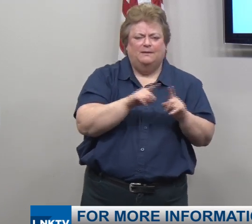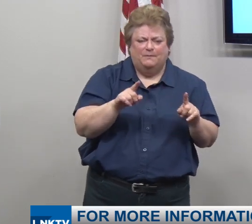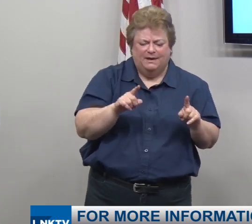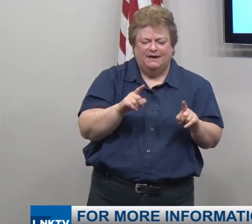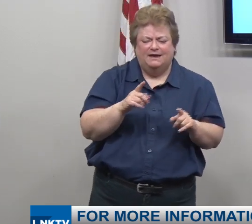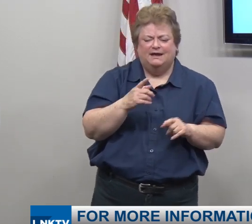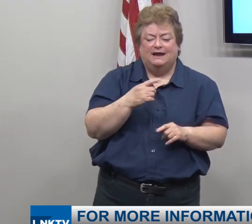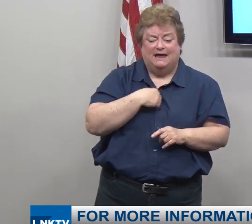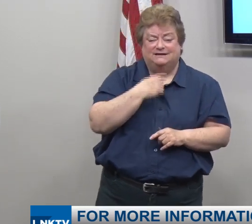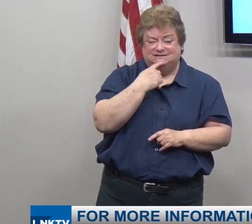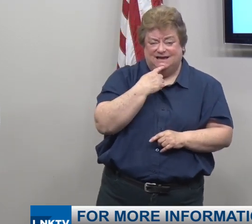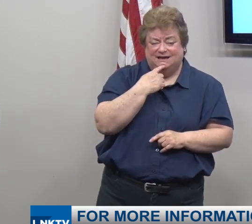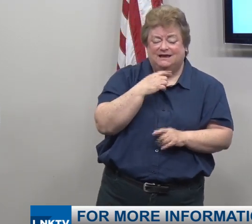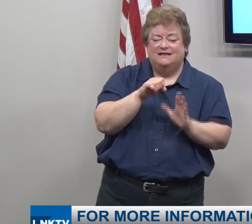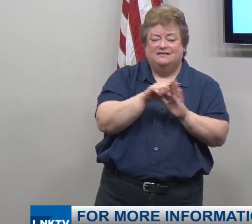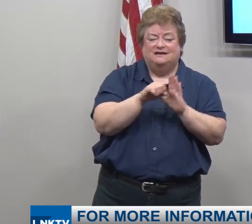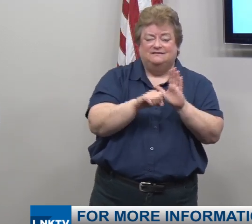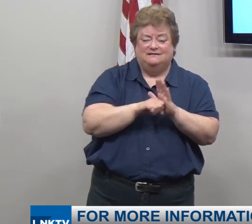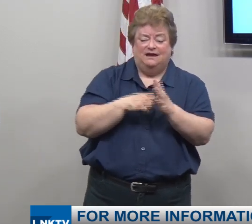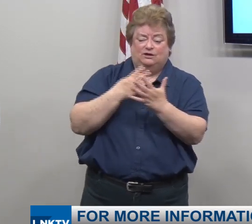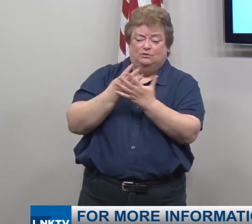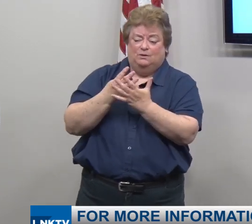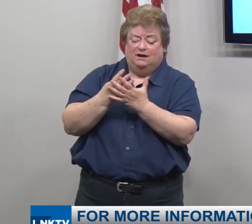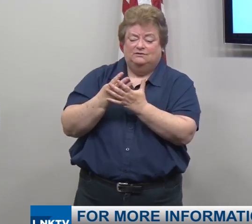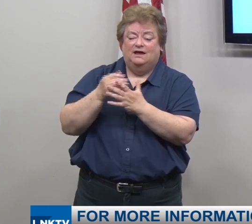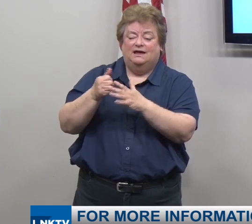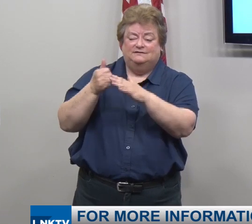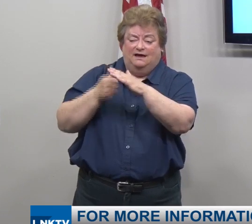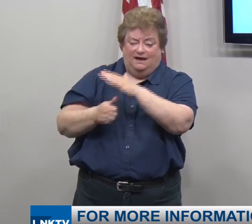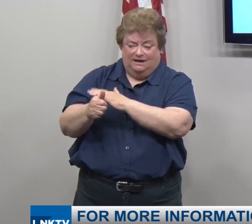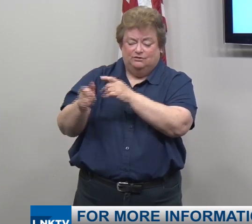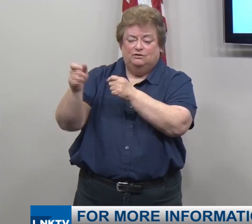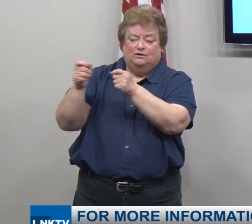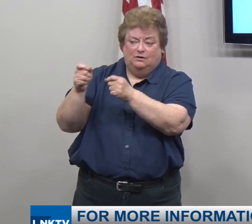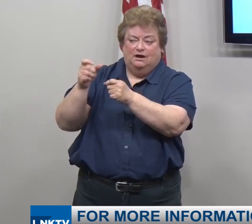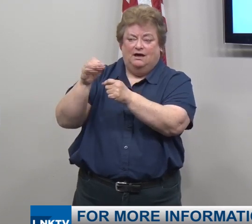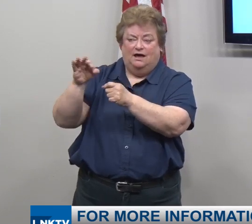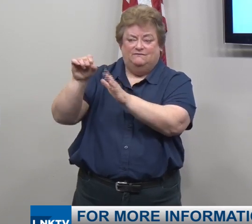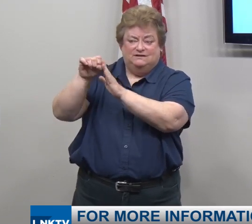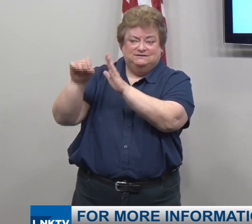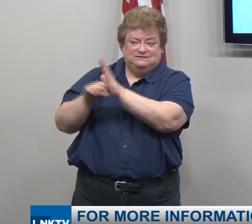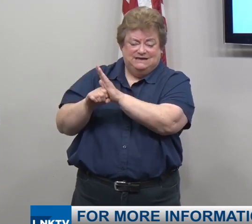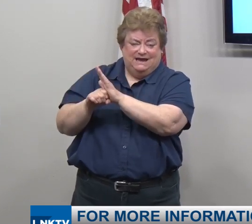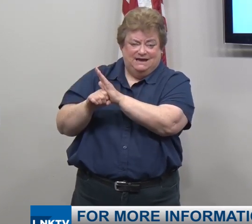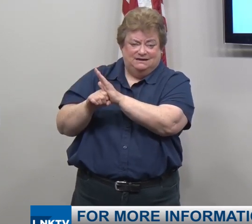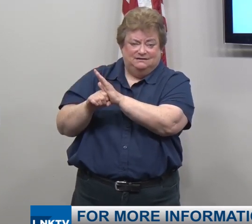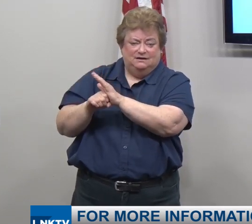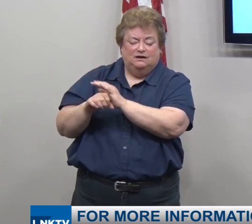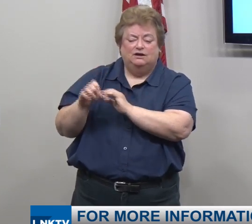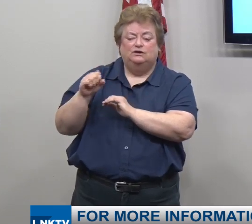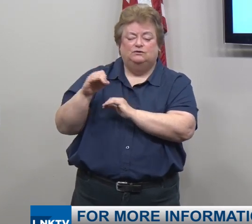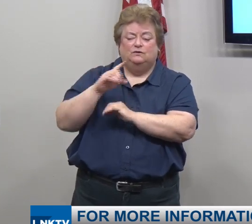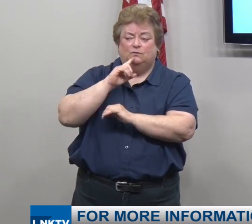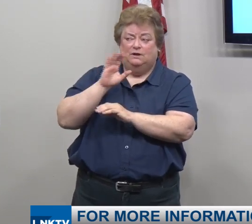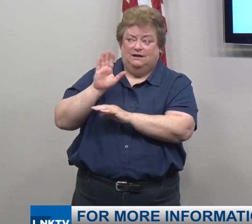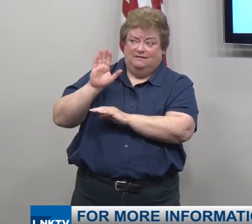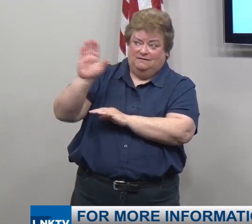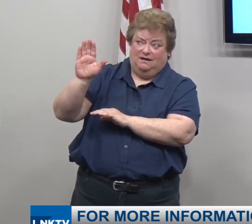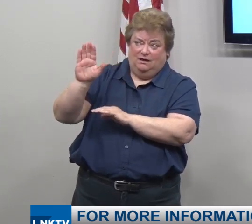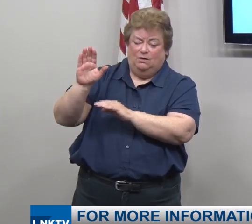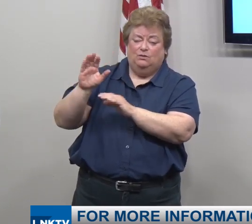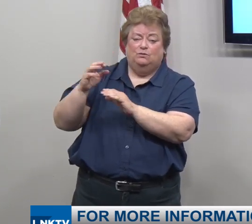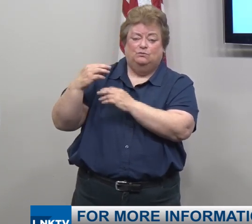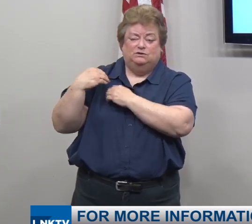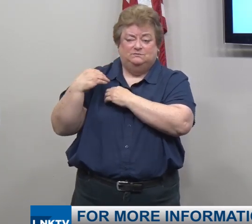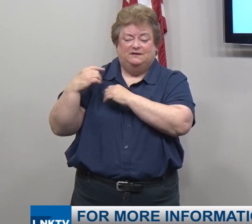state correction system is under the jurisdiction of the state, and so it would be their responsibility to